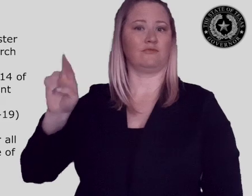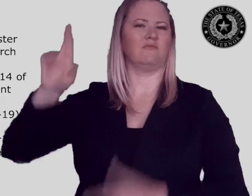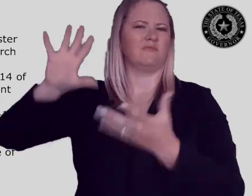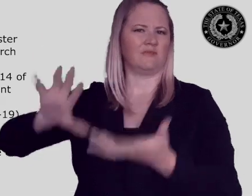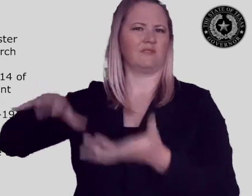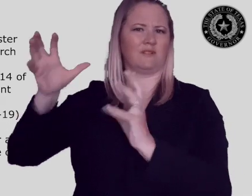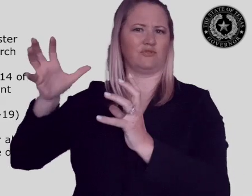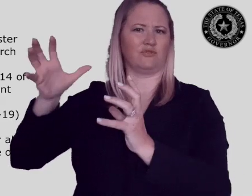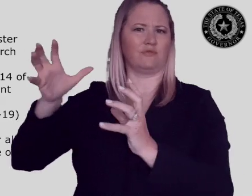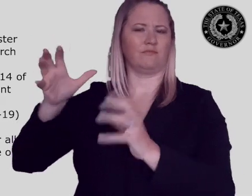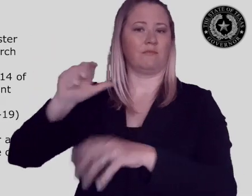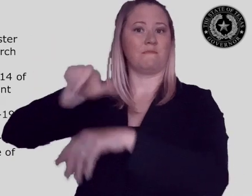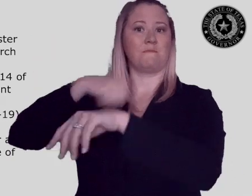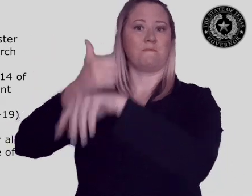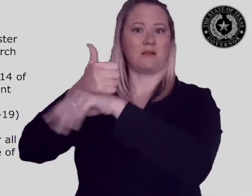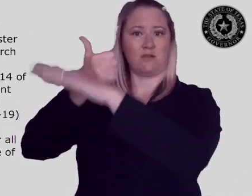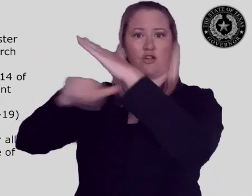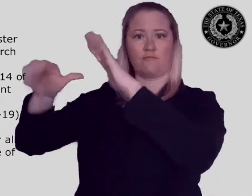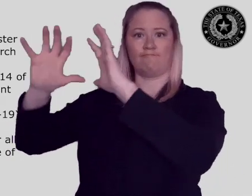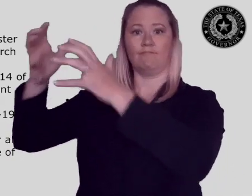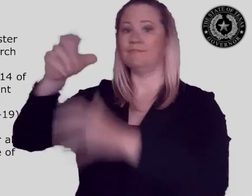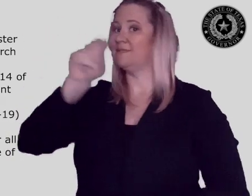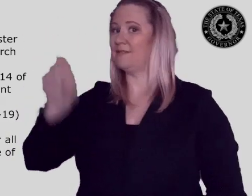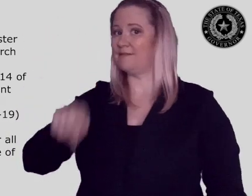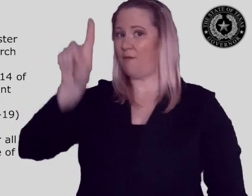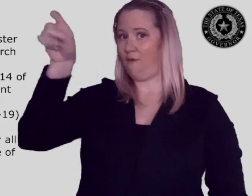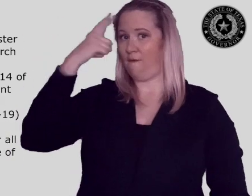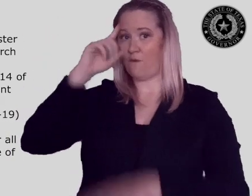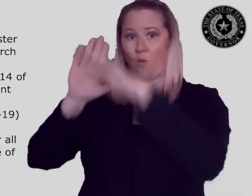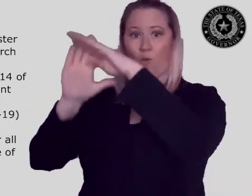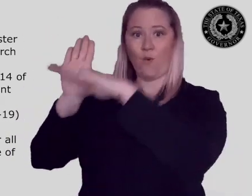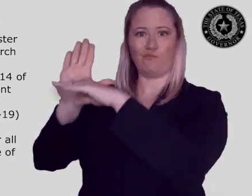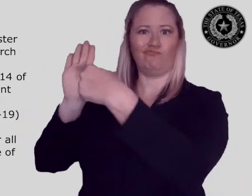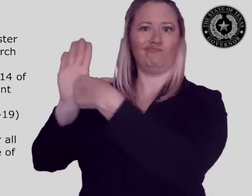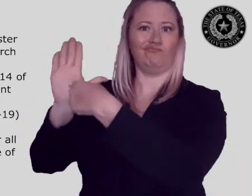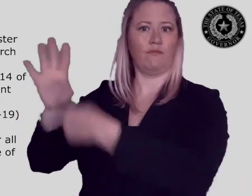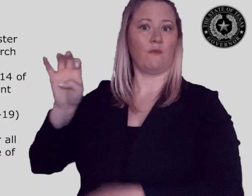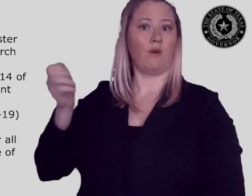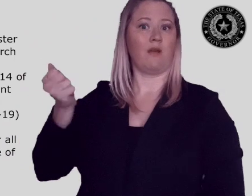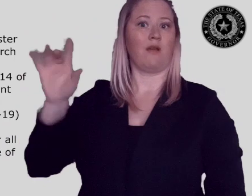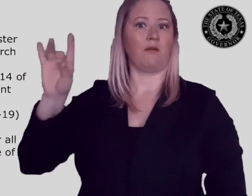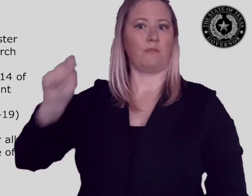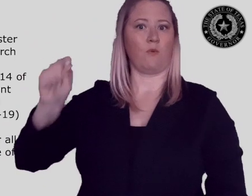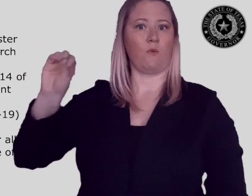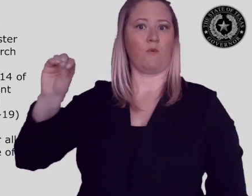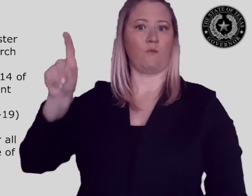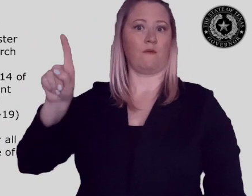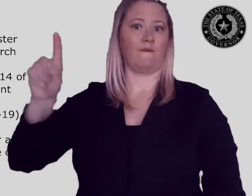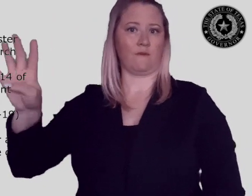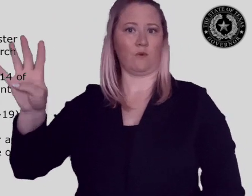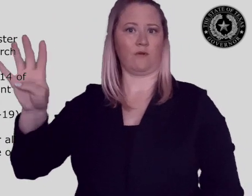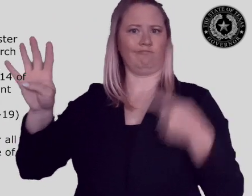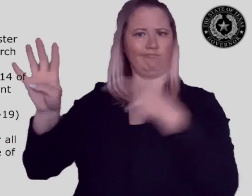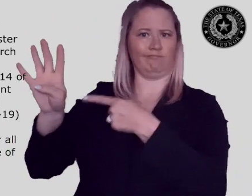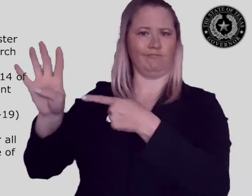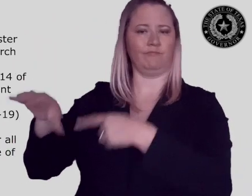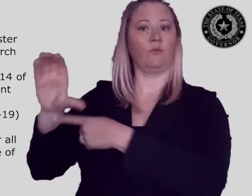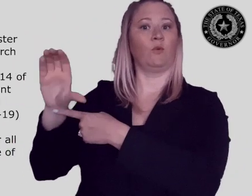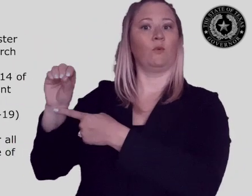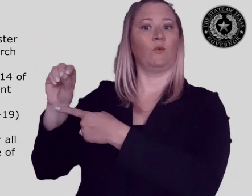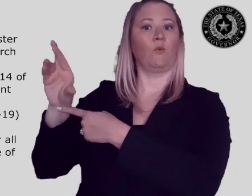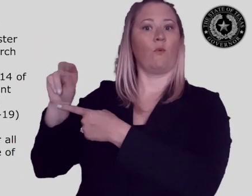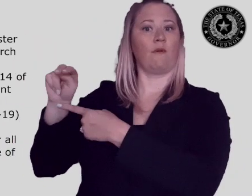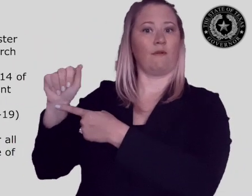418.014 of the Texas Government Code that the novel coronavirus, COVID-19, poses an imminent threat of